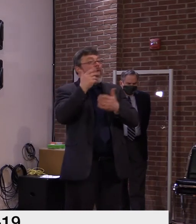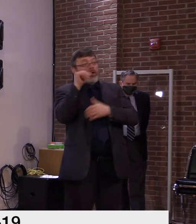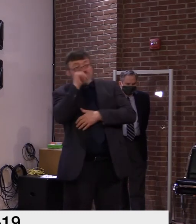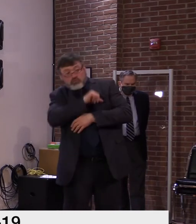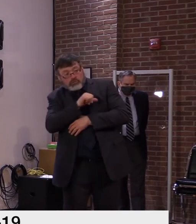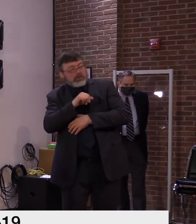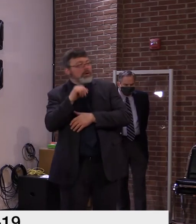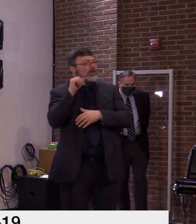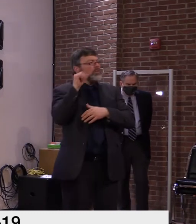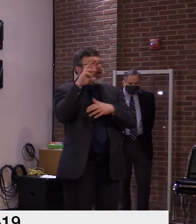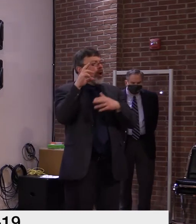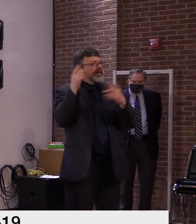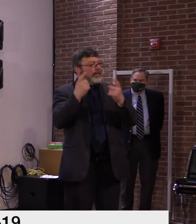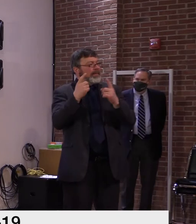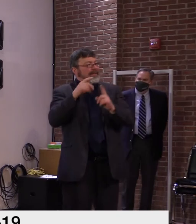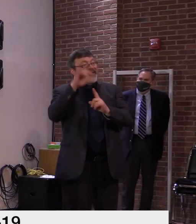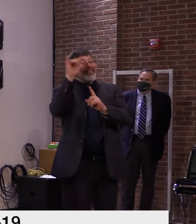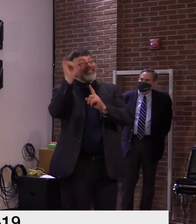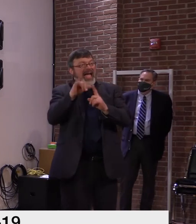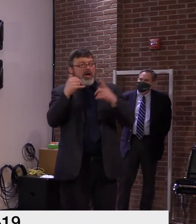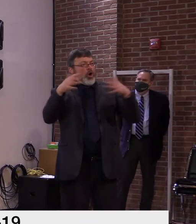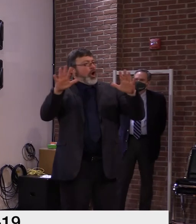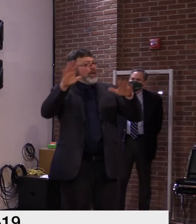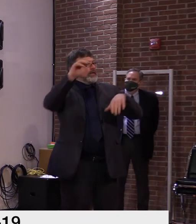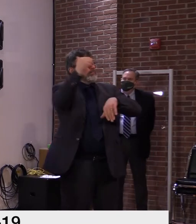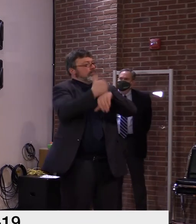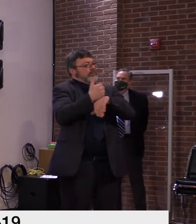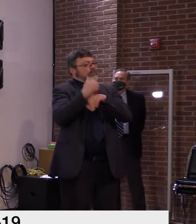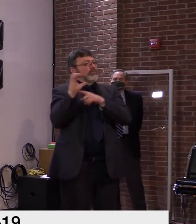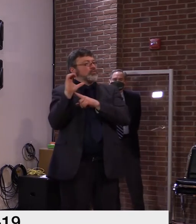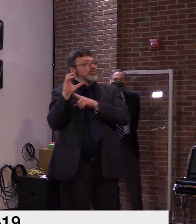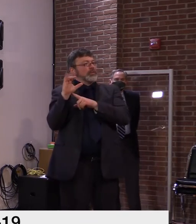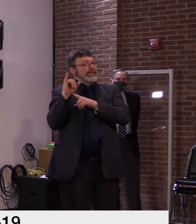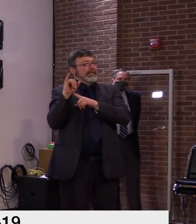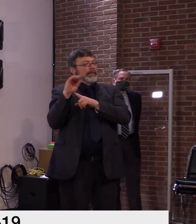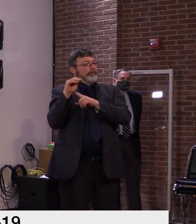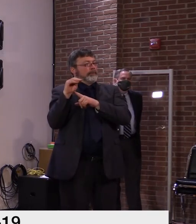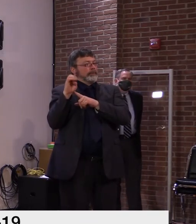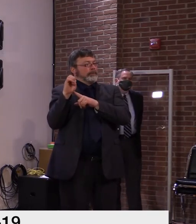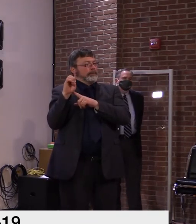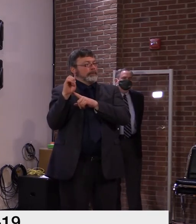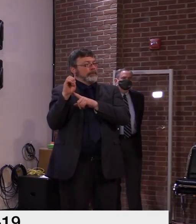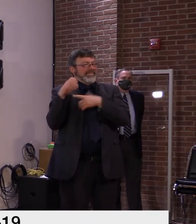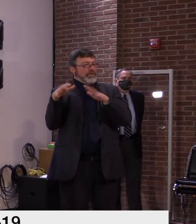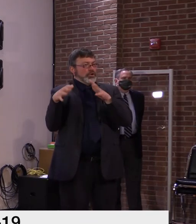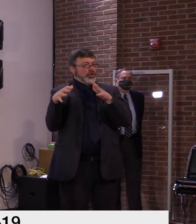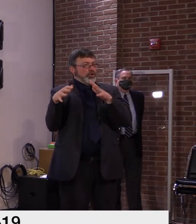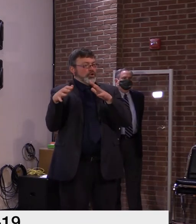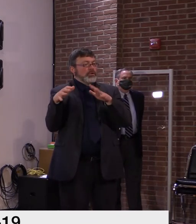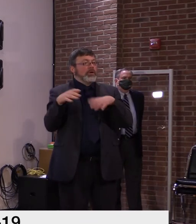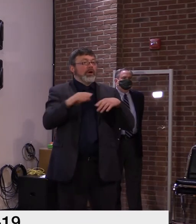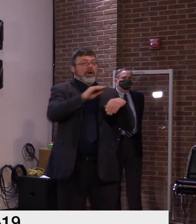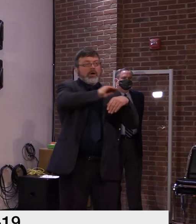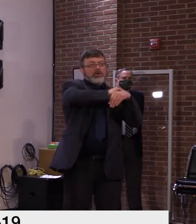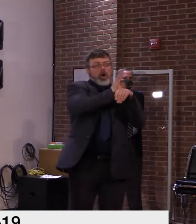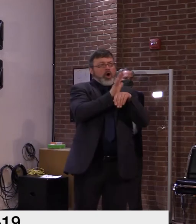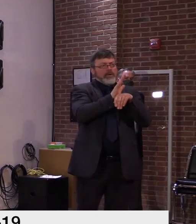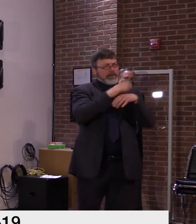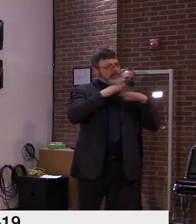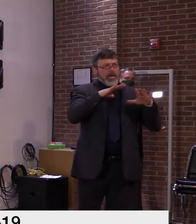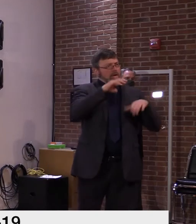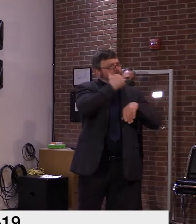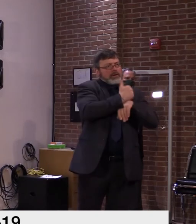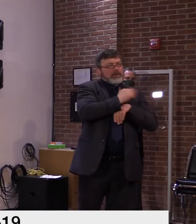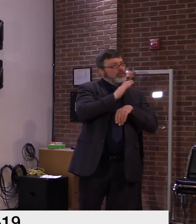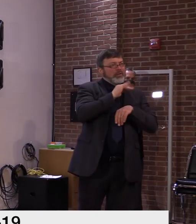guidance or not, and what impact that will have on others. And again, as I said before, if we're